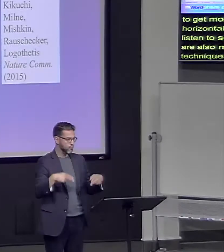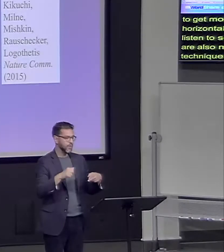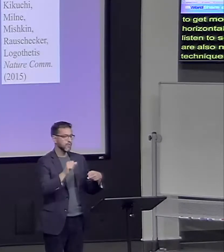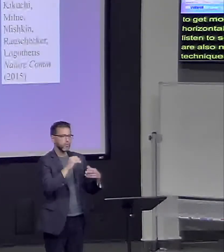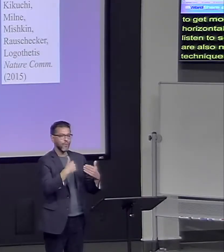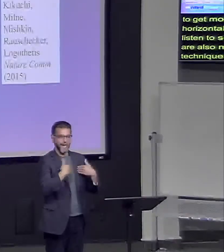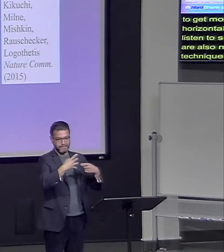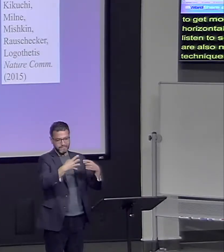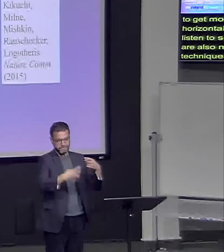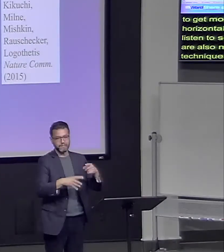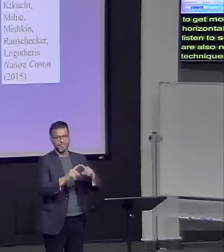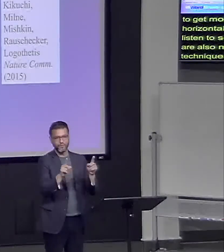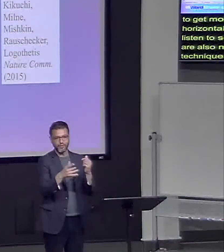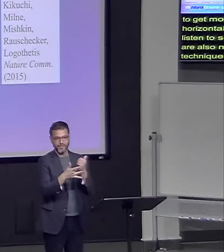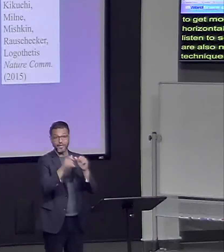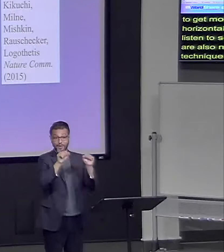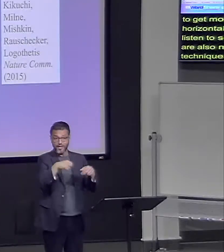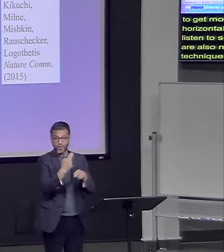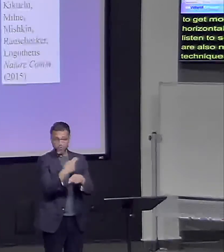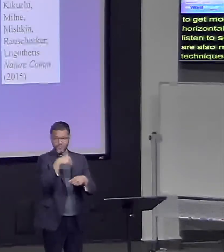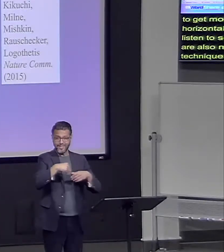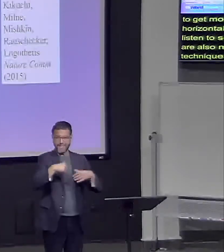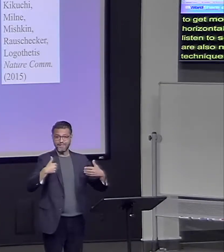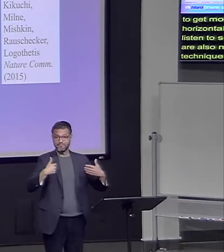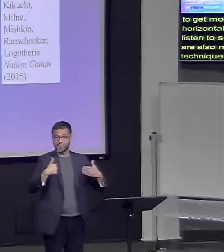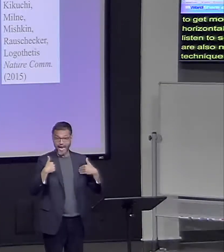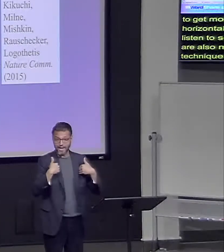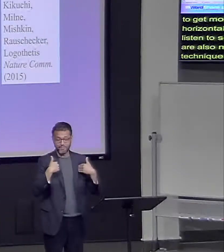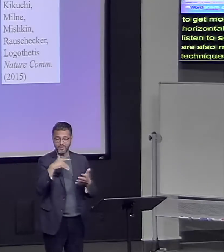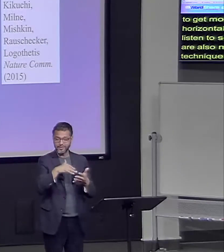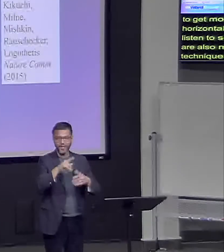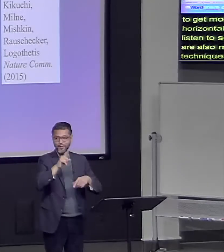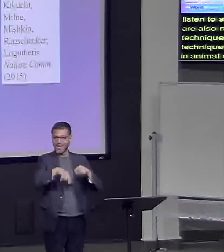used in animal studies that are not available in humans, and they give you a lot